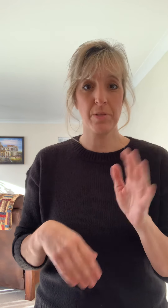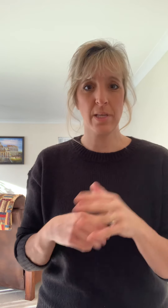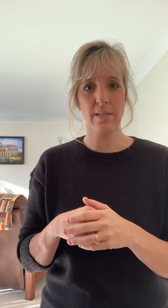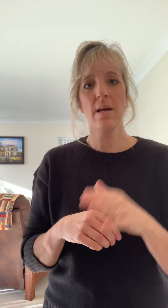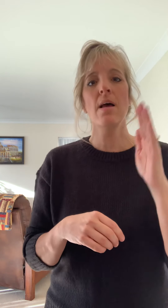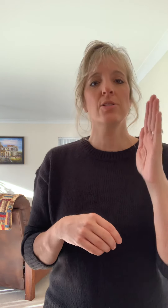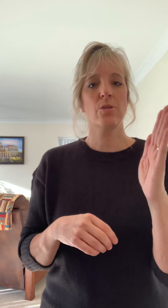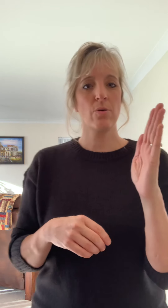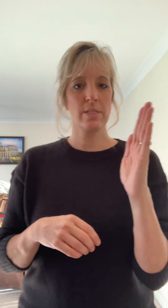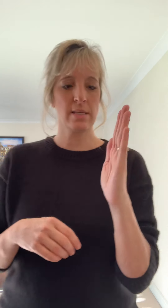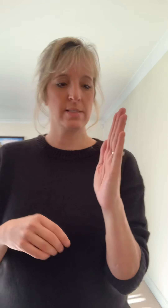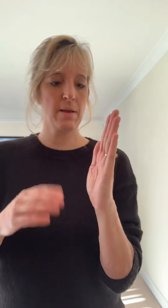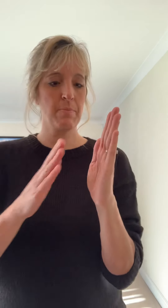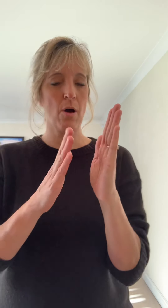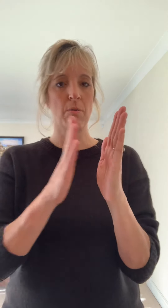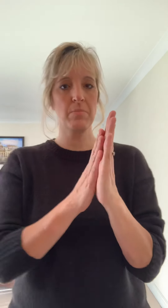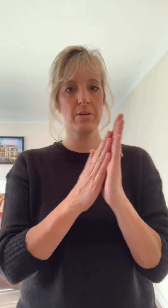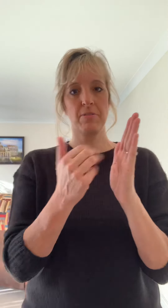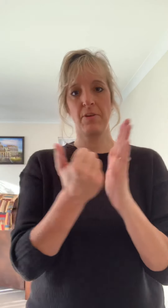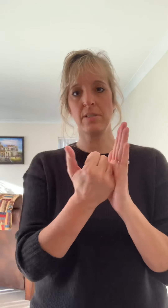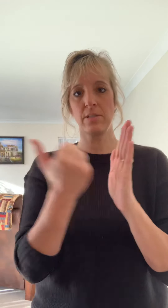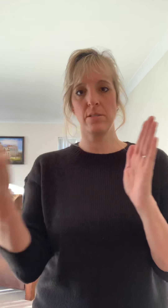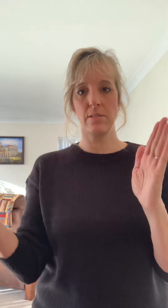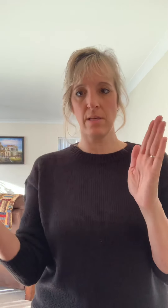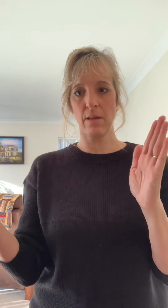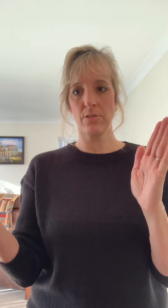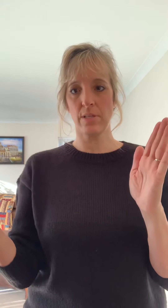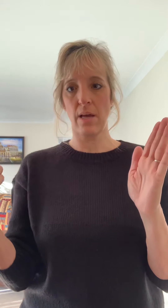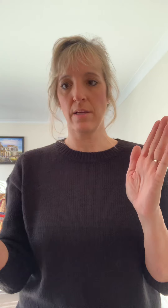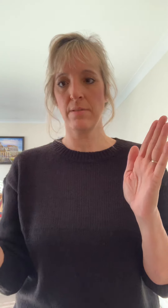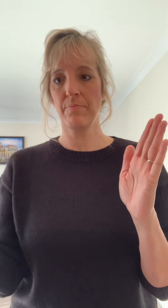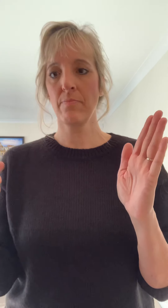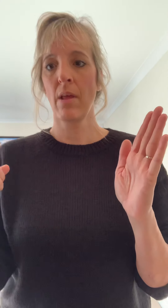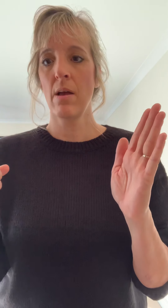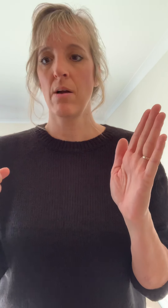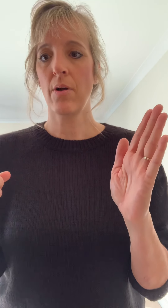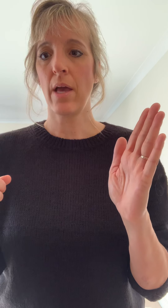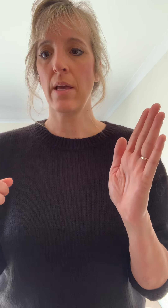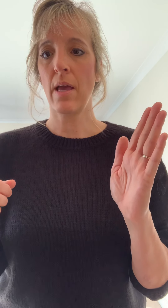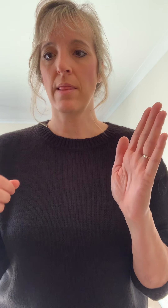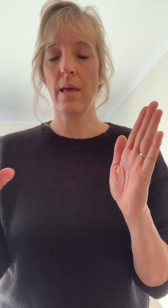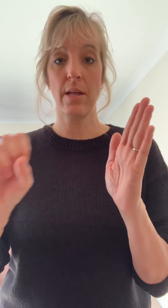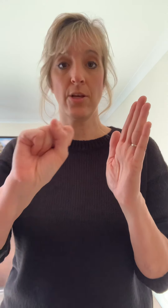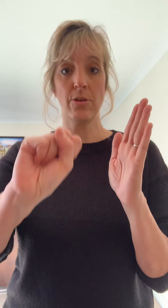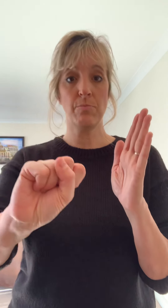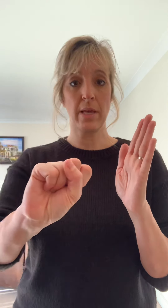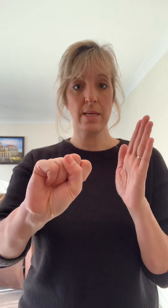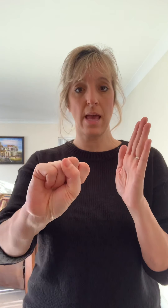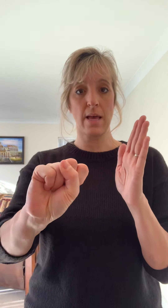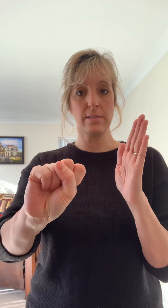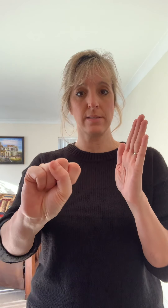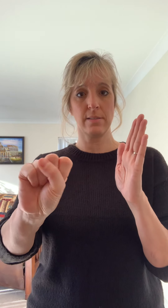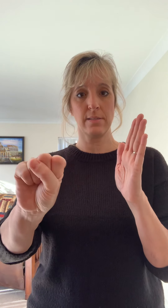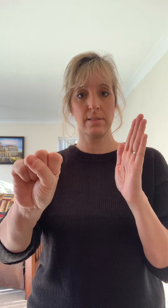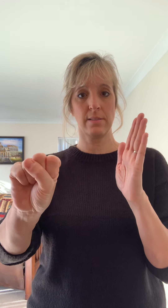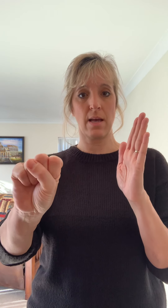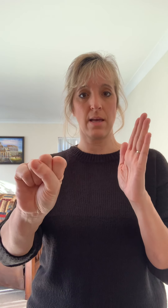represent. So it says same palm, face to the other side. Okay, and then you make an S, sign